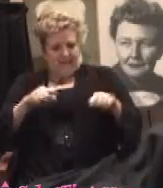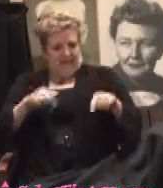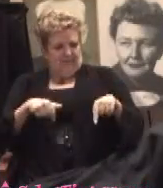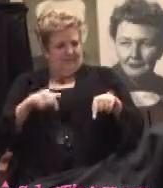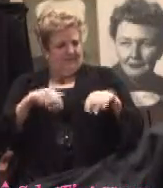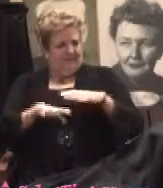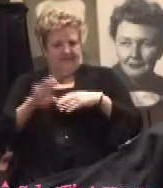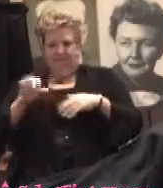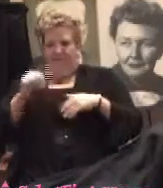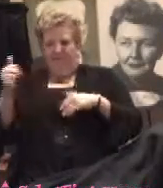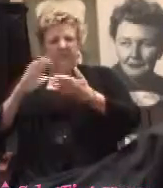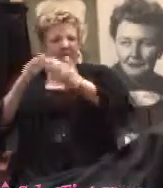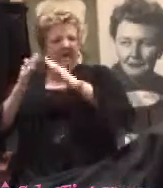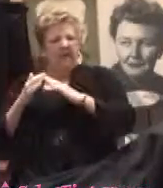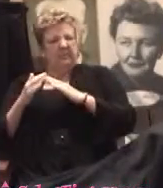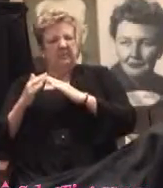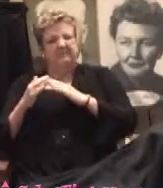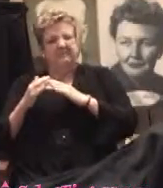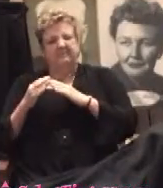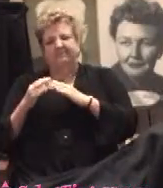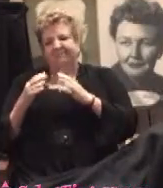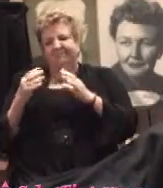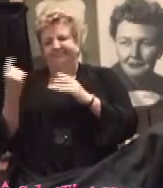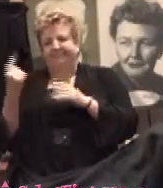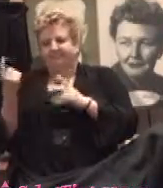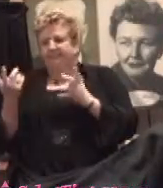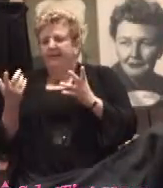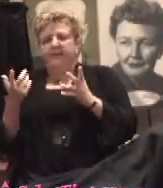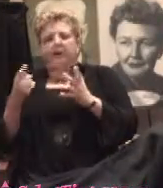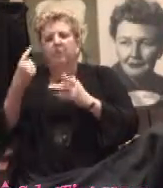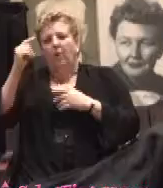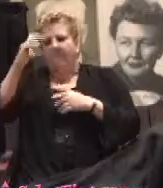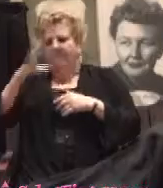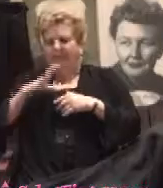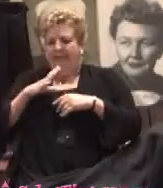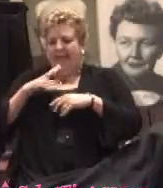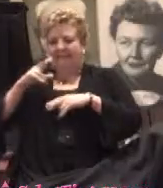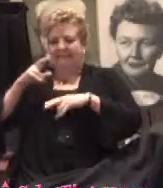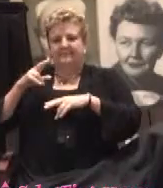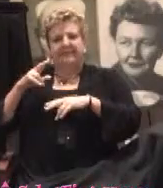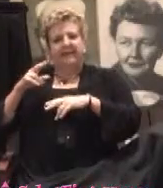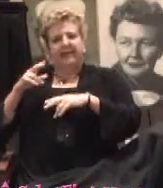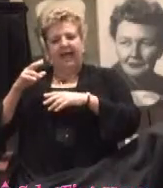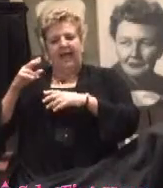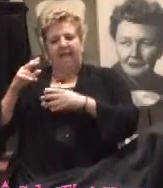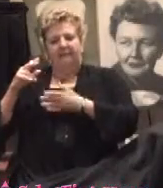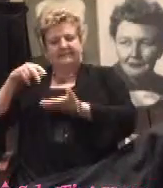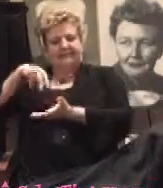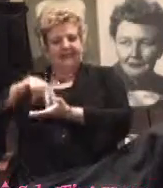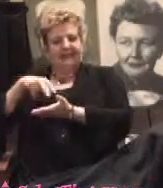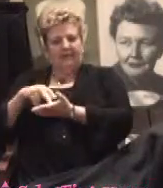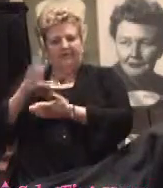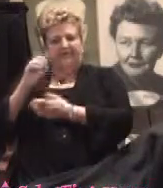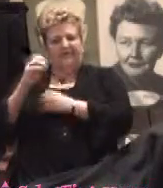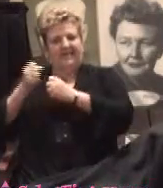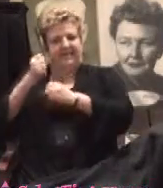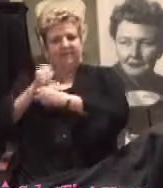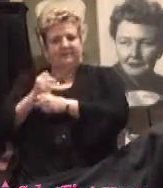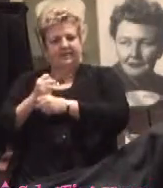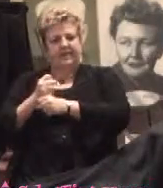other town. I was sitting next to a guy with 50 years, and when it got to, with everybody with 20 years, please sit down, everybody erupted. The 20-year people all applauded